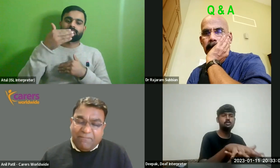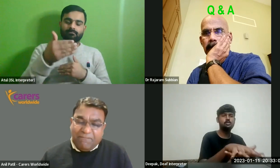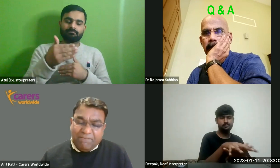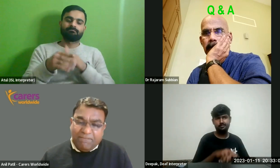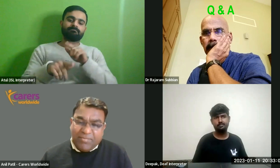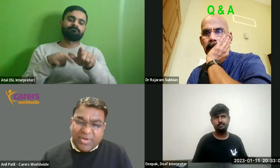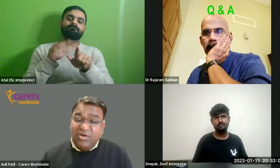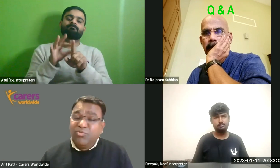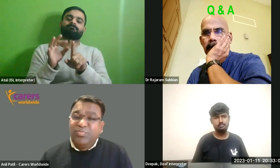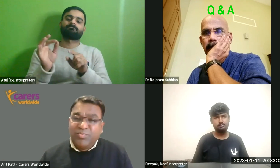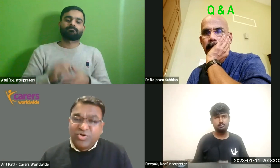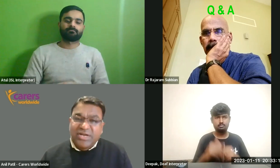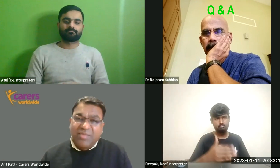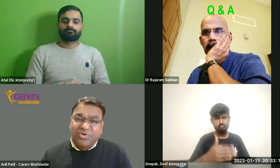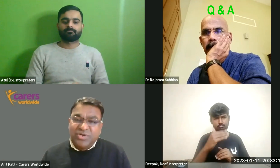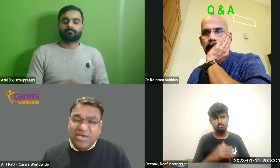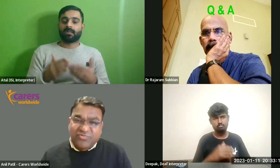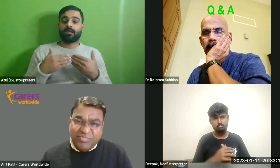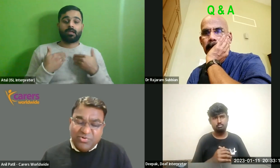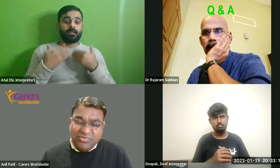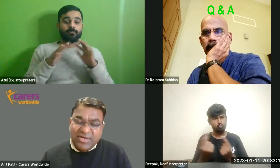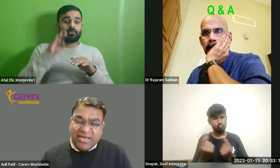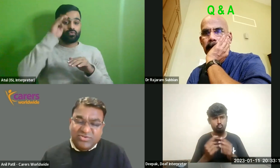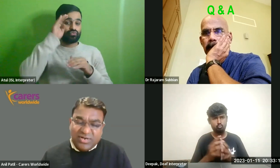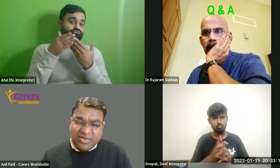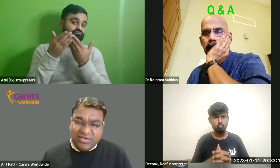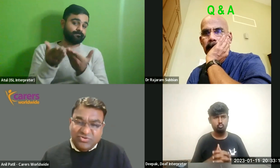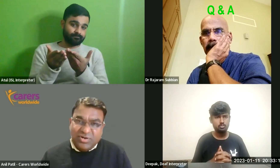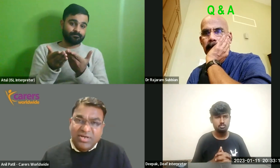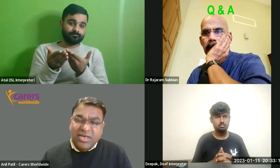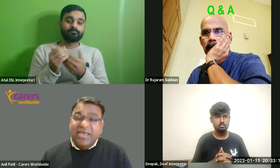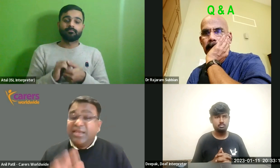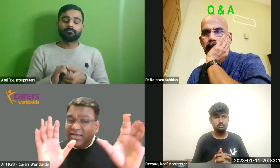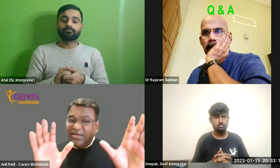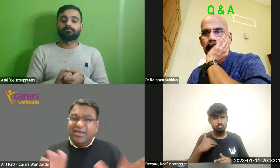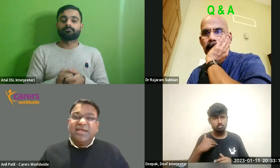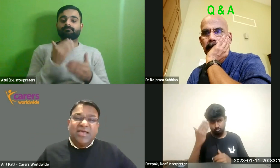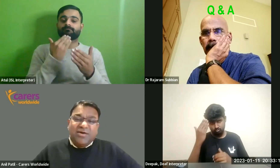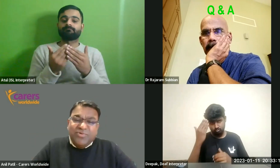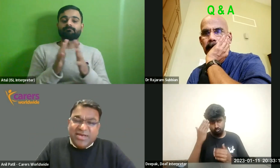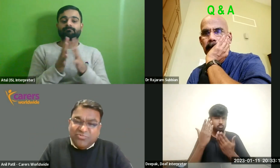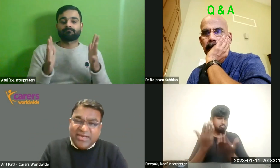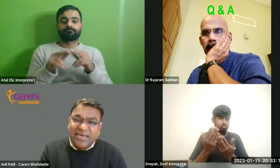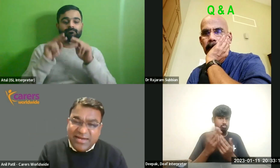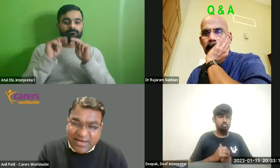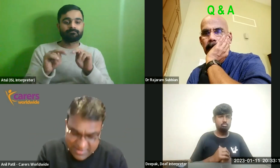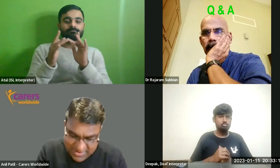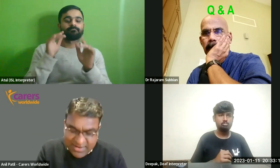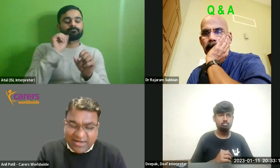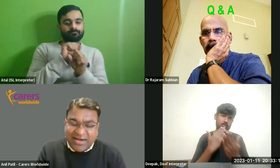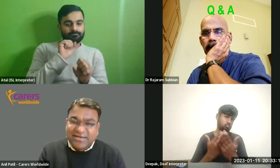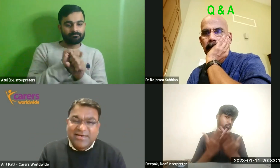at a time. And would be more than happy to hear from you as well, Razul. Thank you. In India, we are working